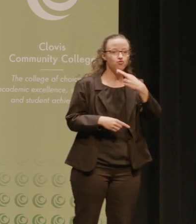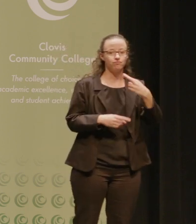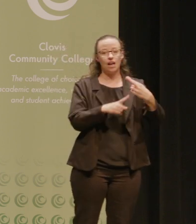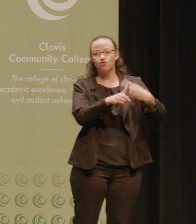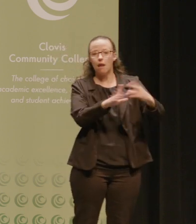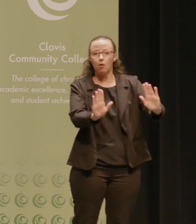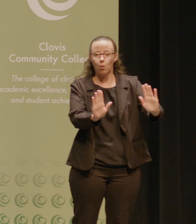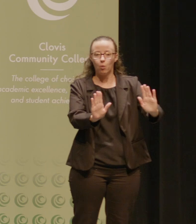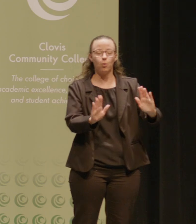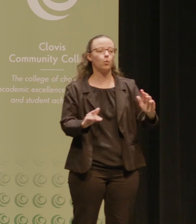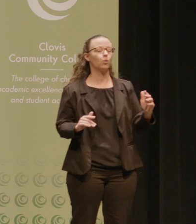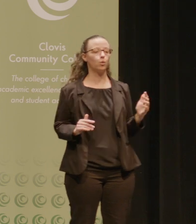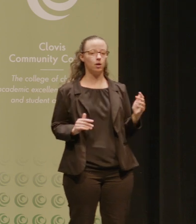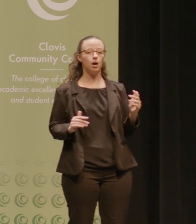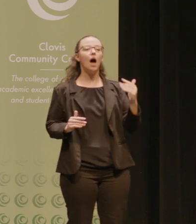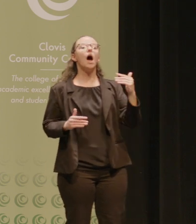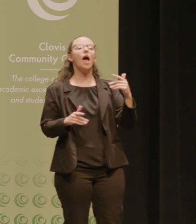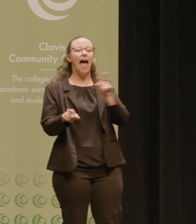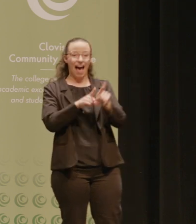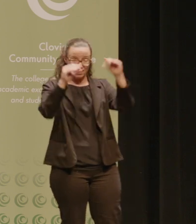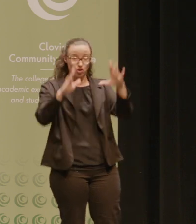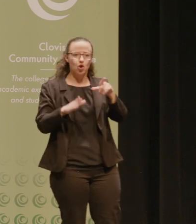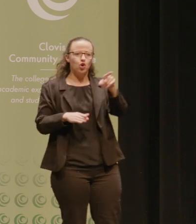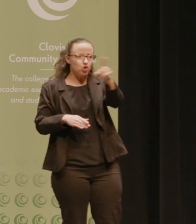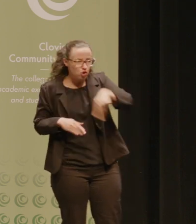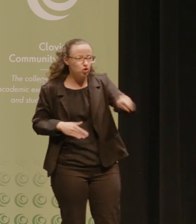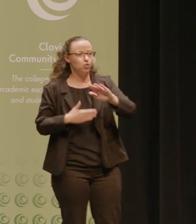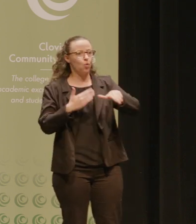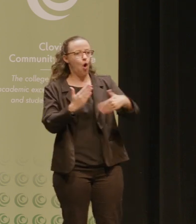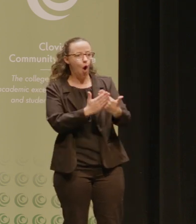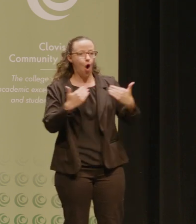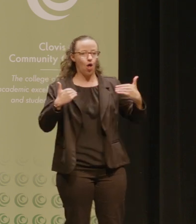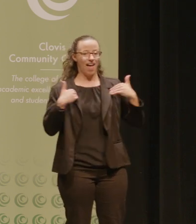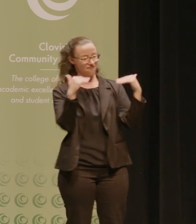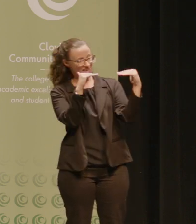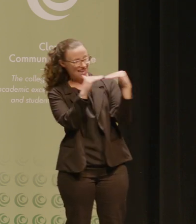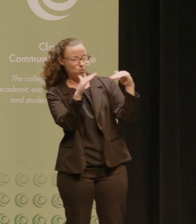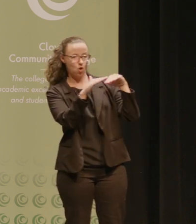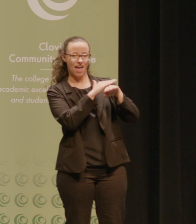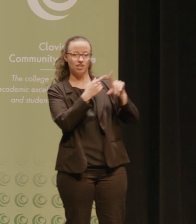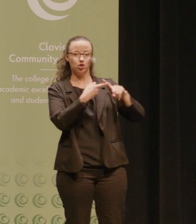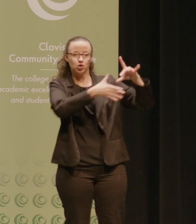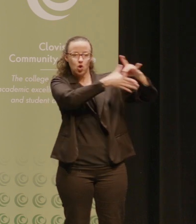as their instructor, that each of you have the same access to the content that I have hand curated for